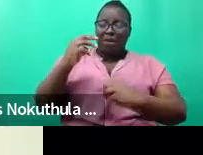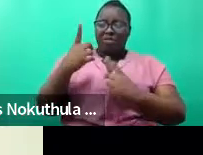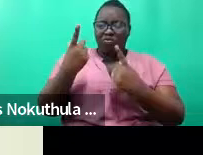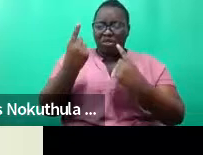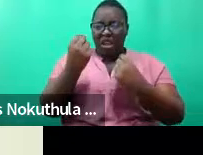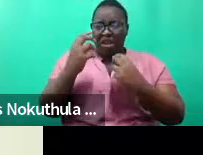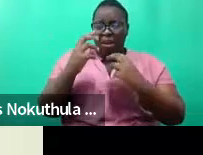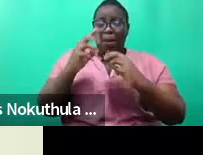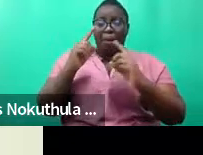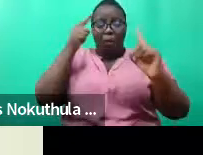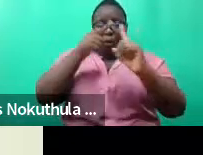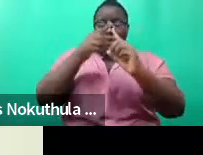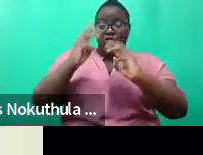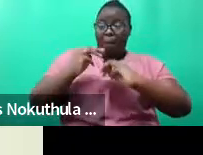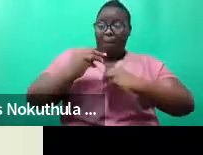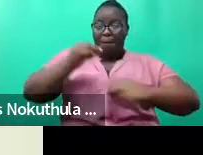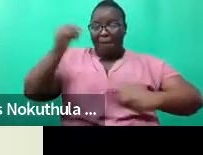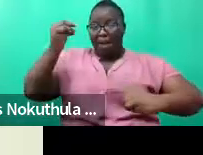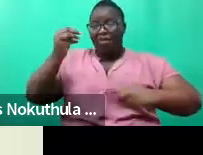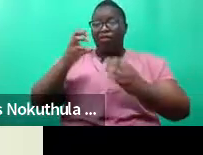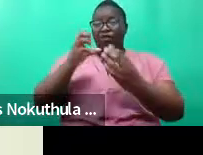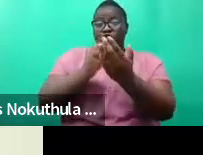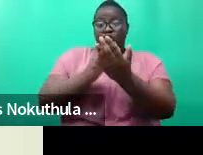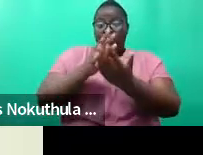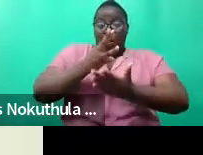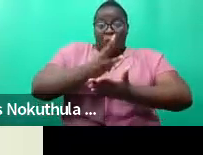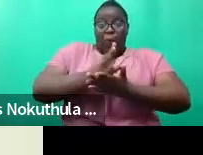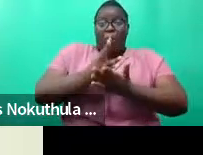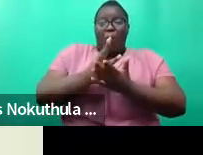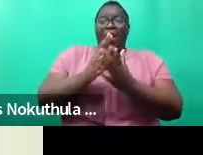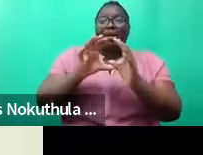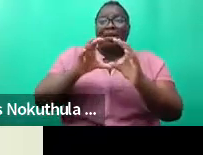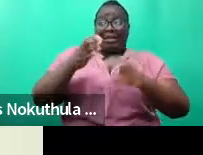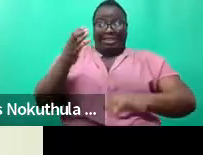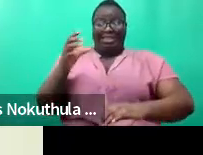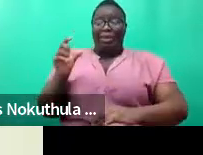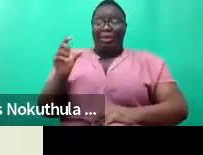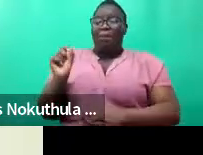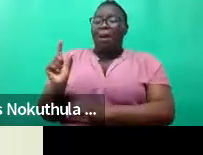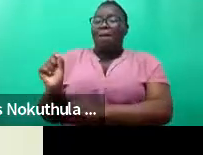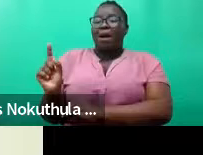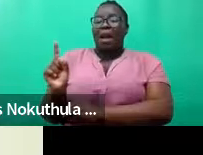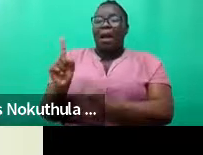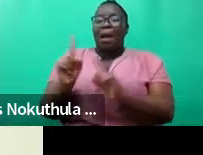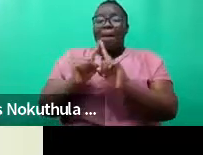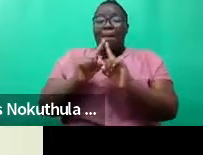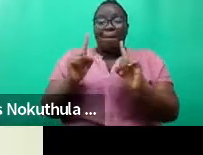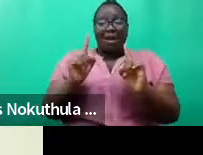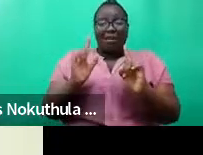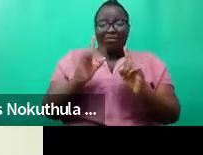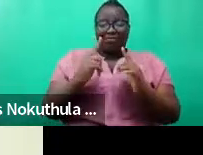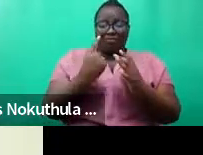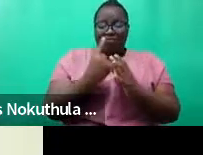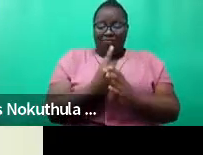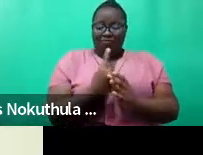degree at the time, but we have isolated just